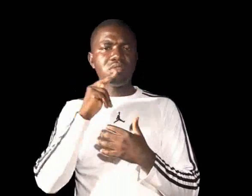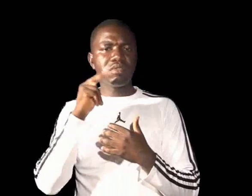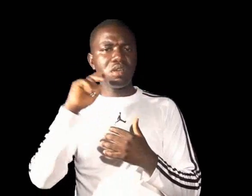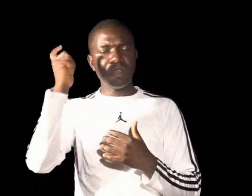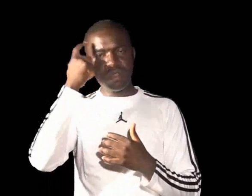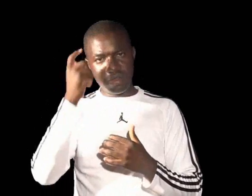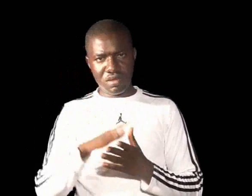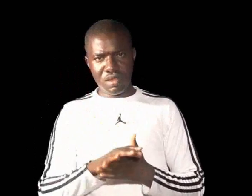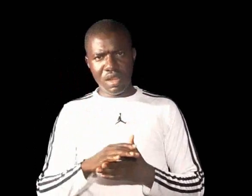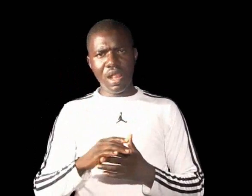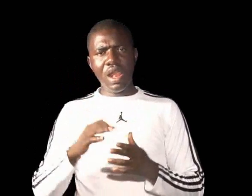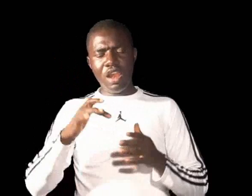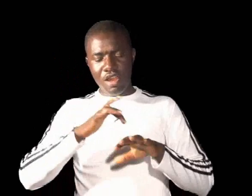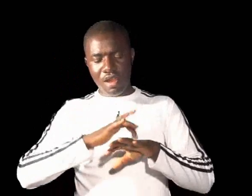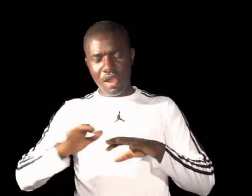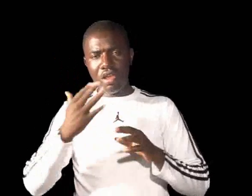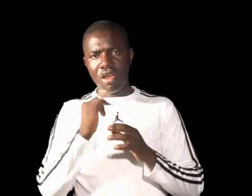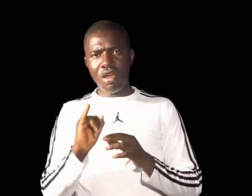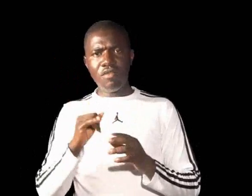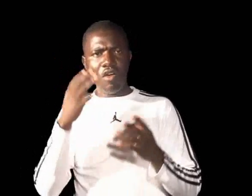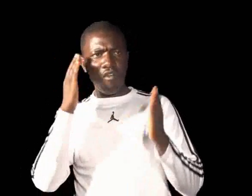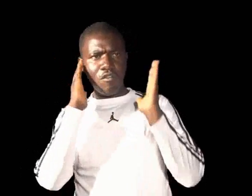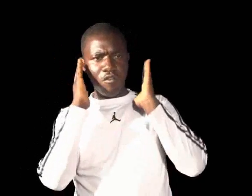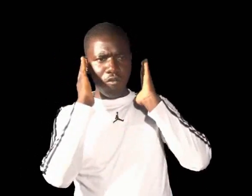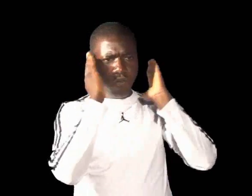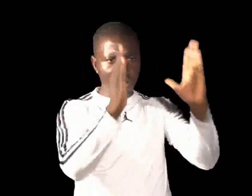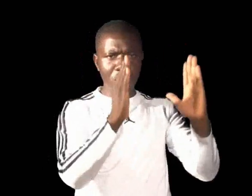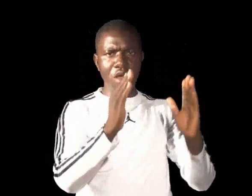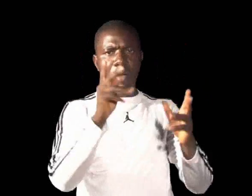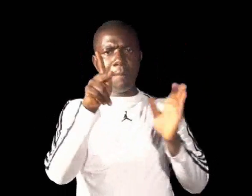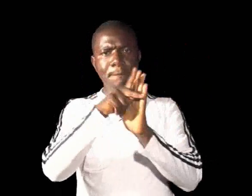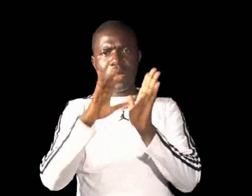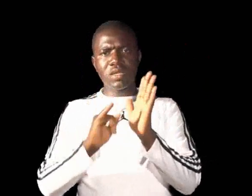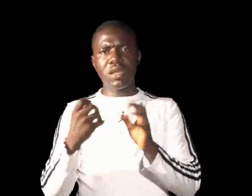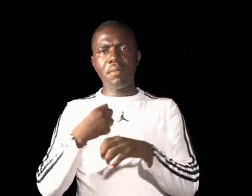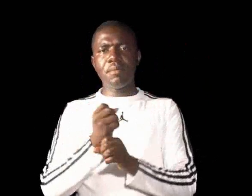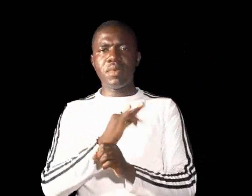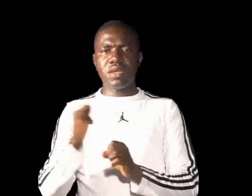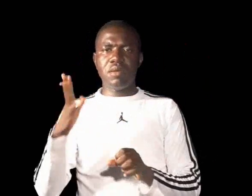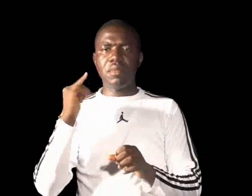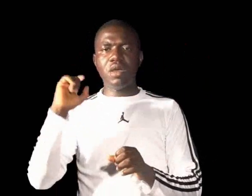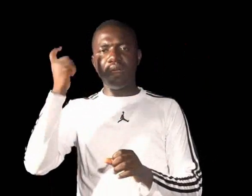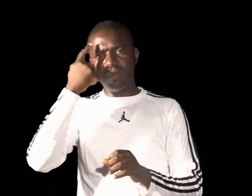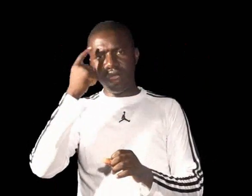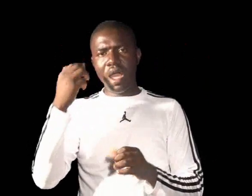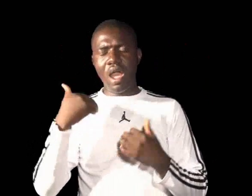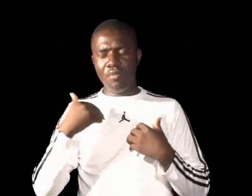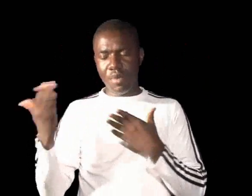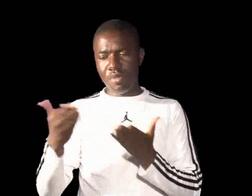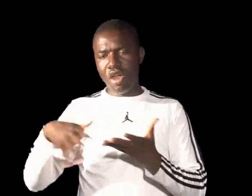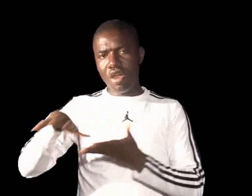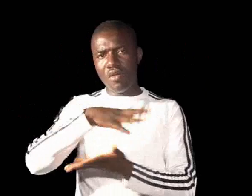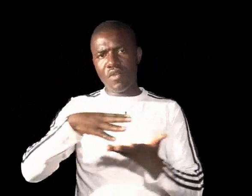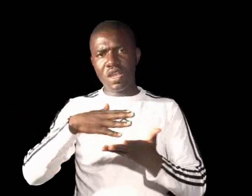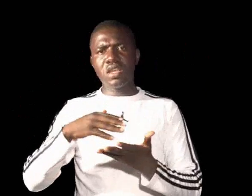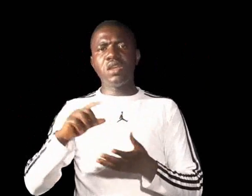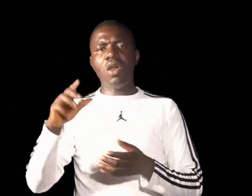And a lack of focused policy making by government has resulted in confusion regarding where responsibility lies in